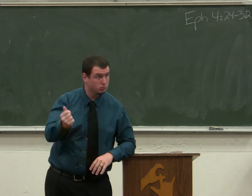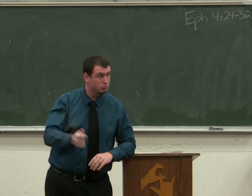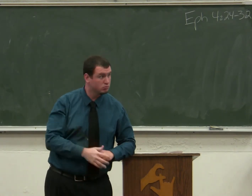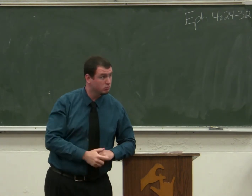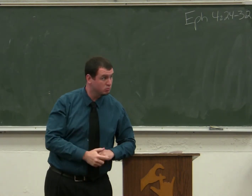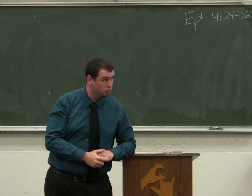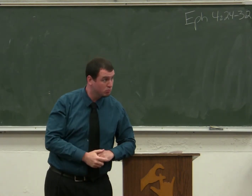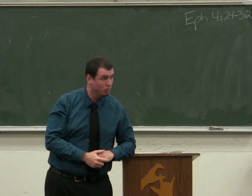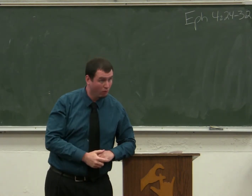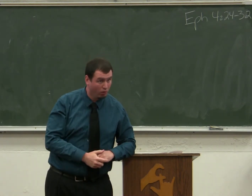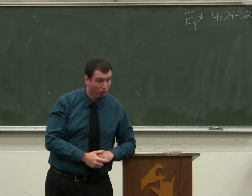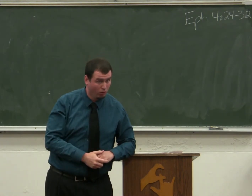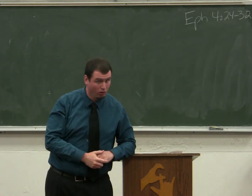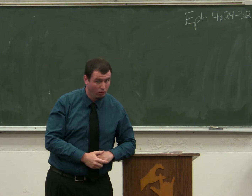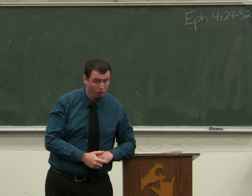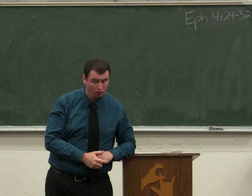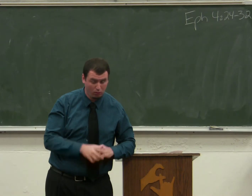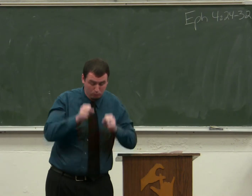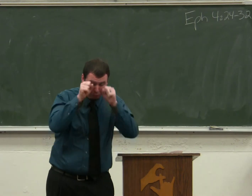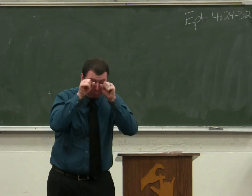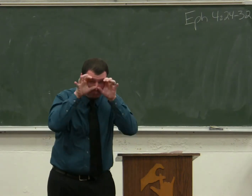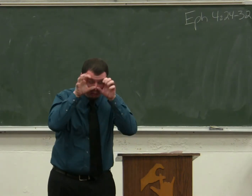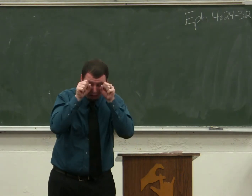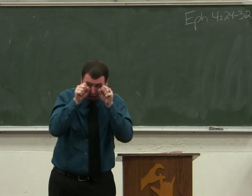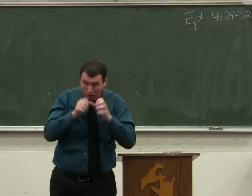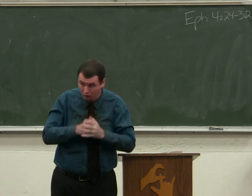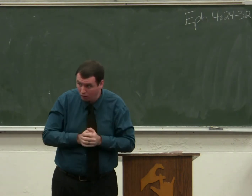And instantly the man died right there on the spot.